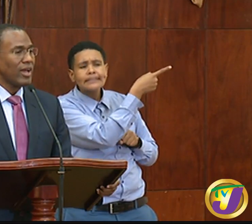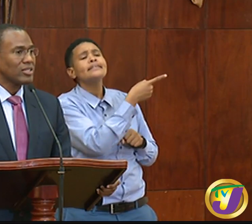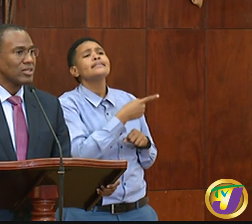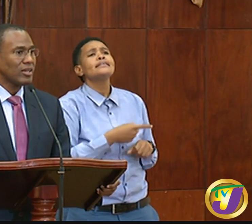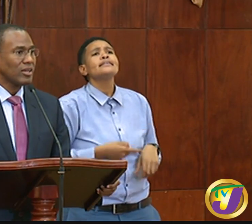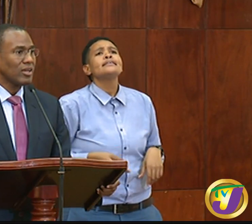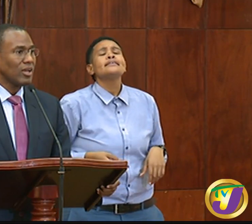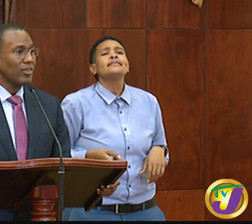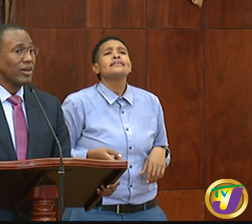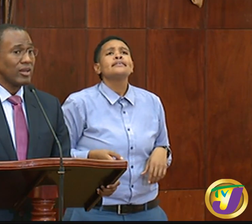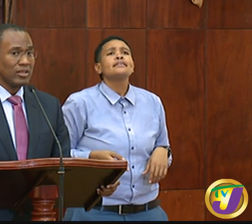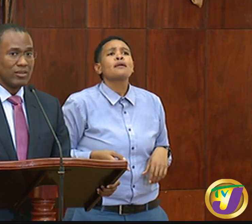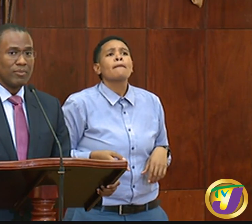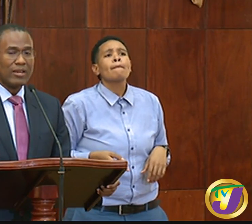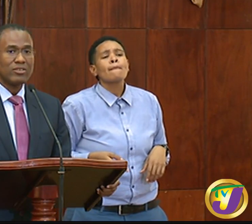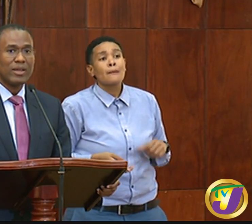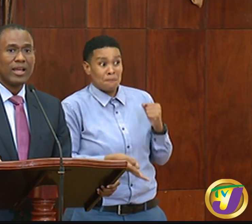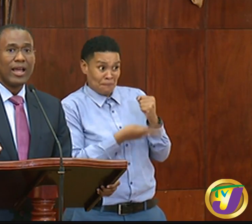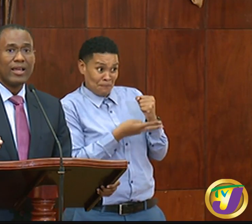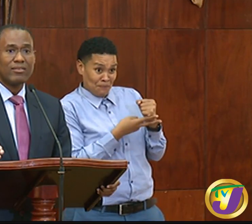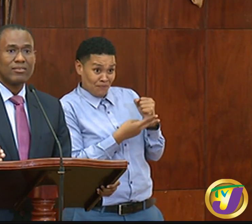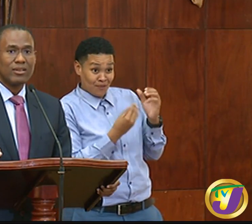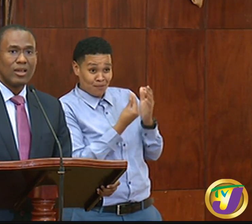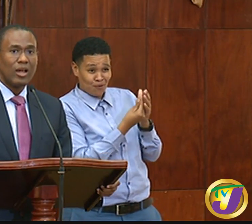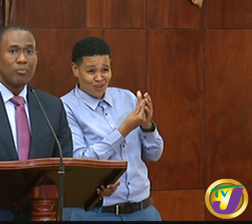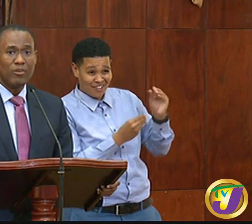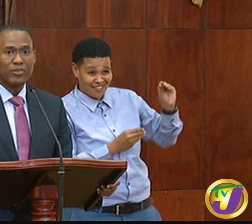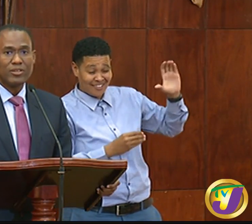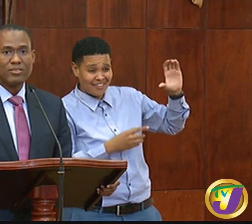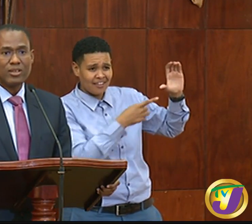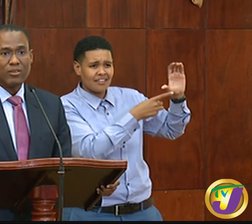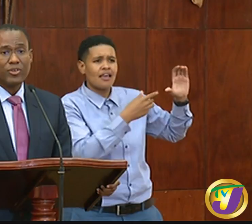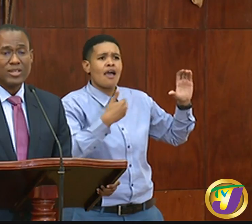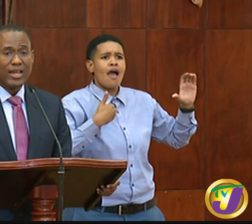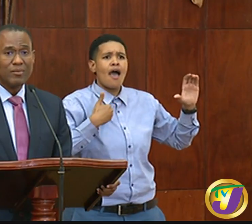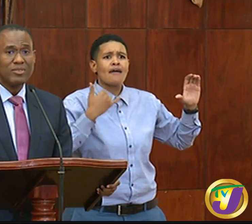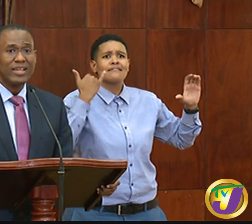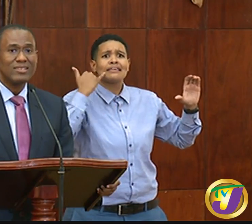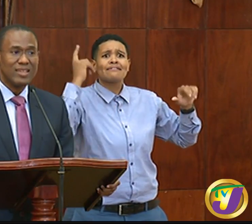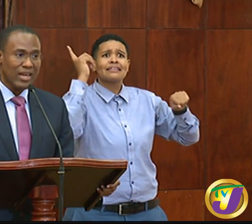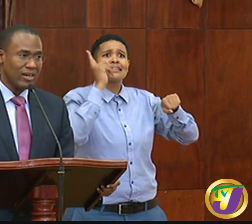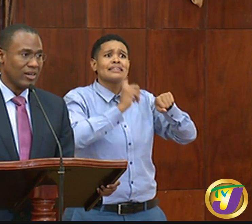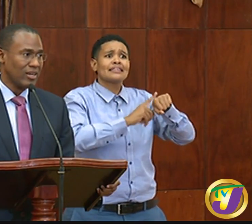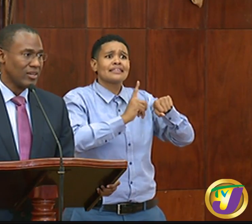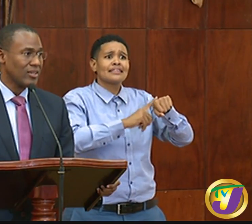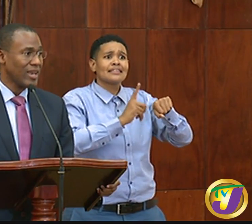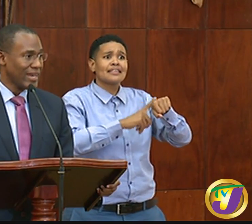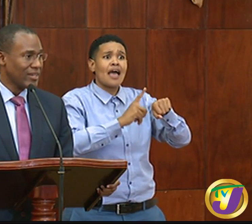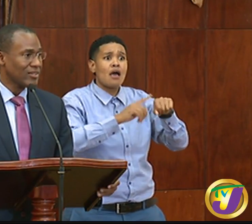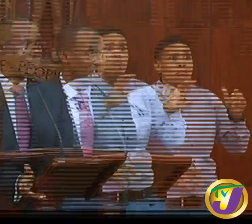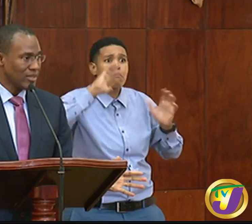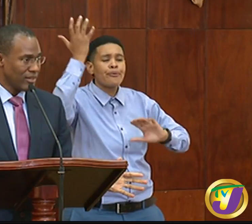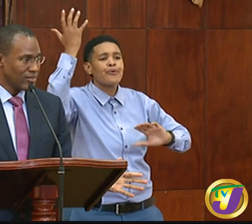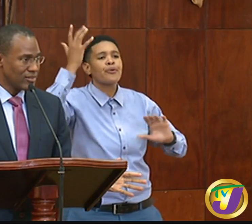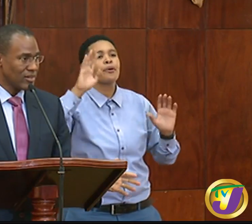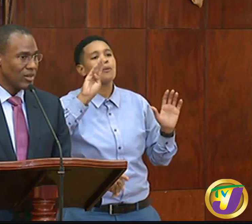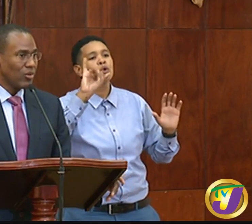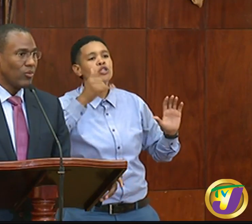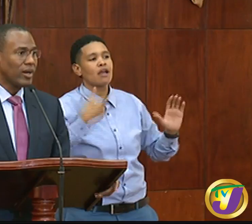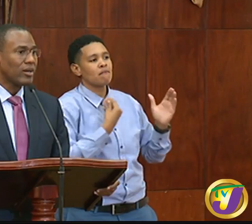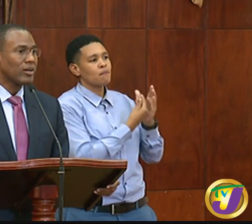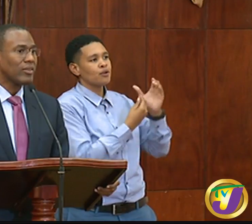reserves actually, the Bank of Jamaica has buffers for times exactly like